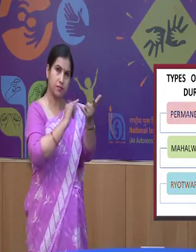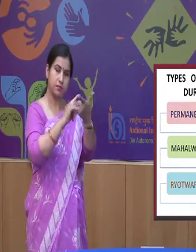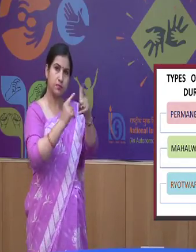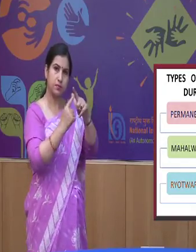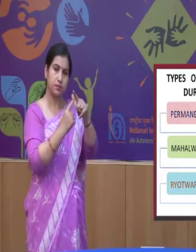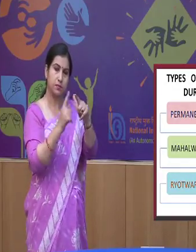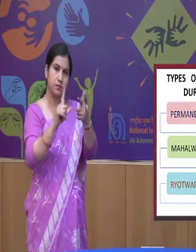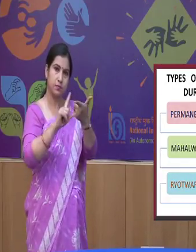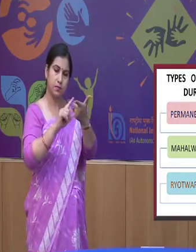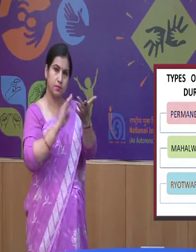Mahalwari settlement